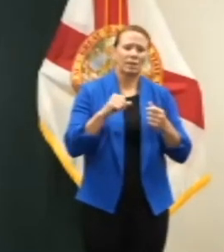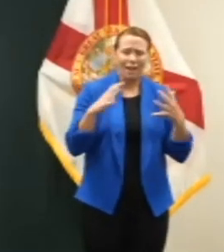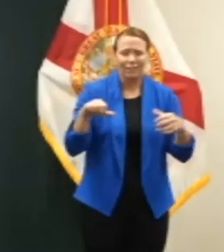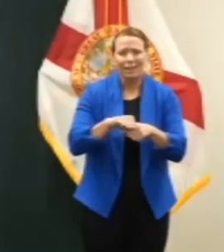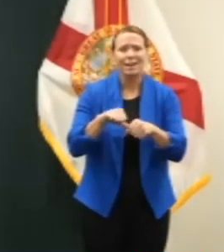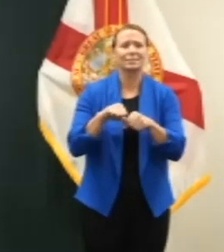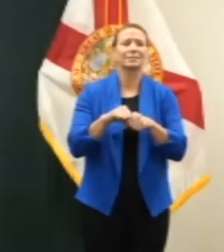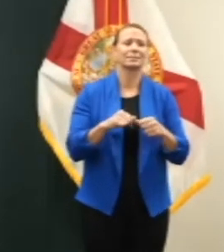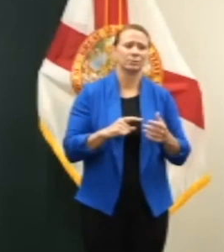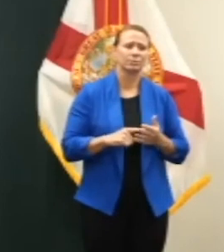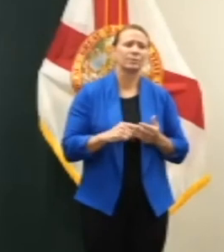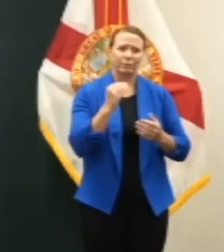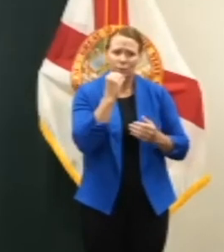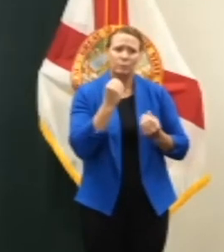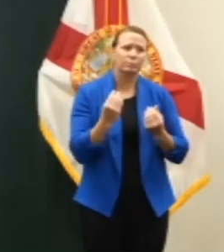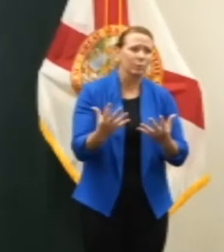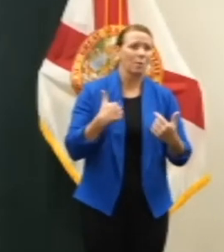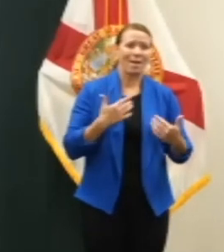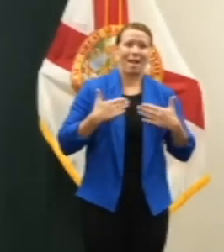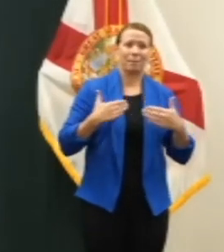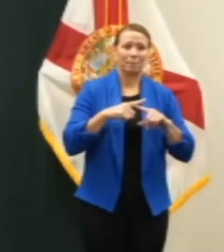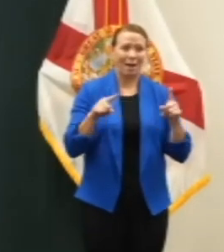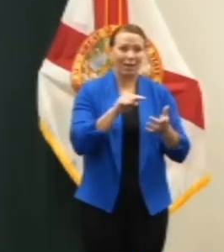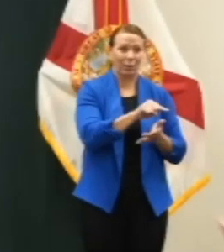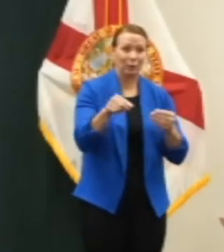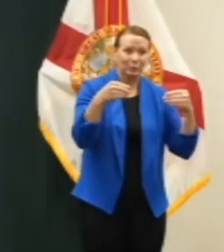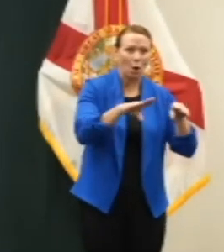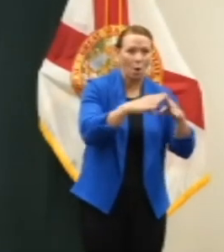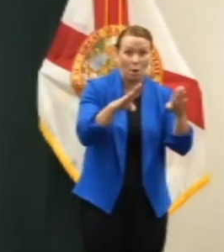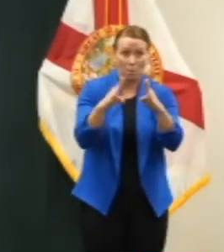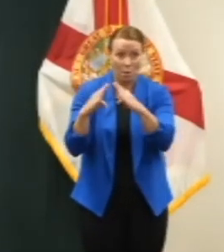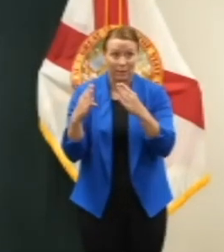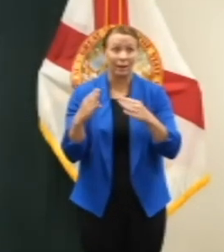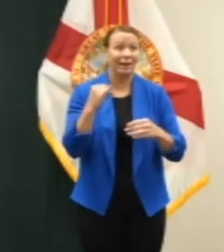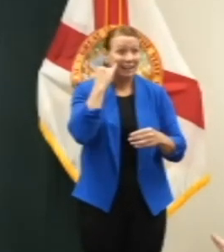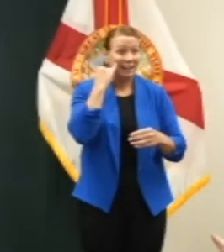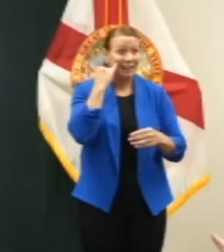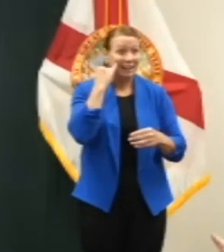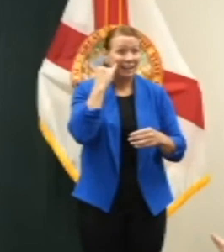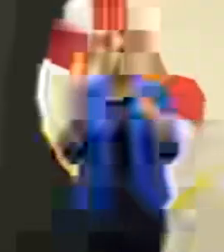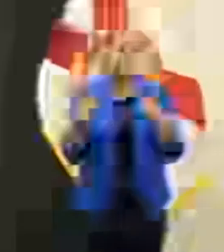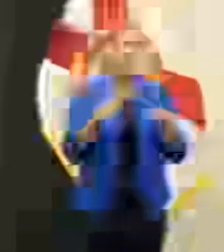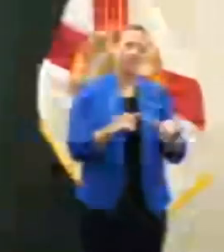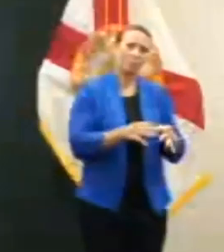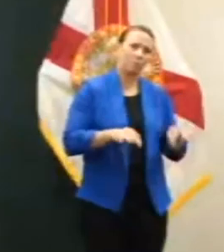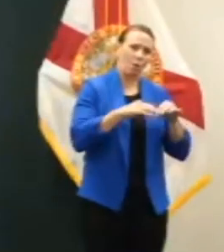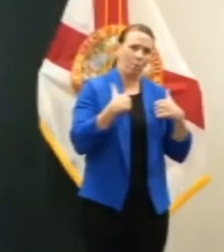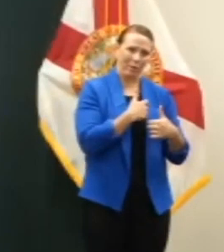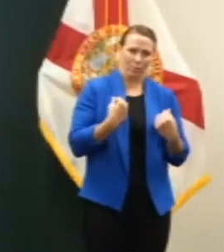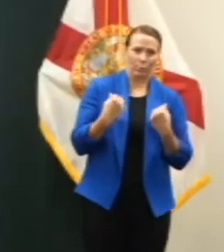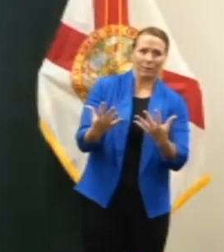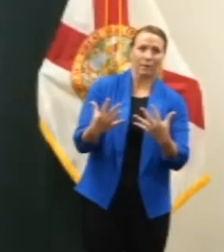rations and all that, and we're happy to do it. But they came on. Now, if they're not on, then that's where this becomes important. But definitely prepare